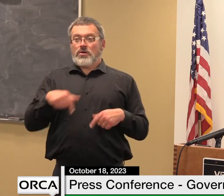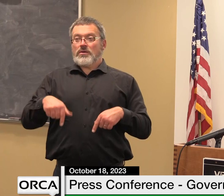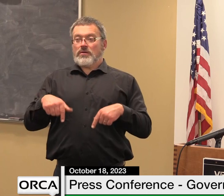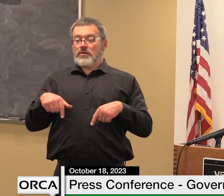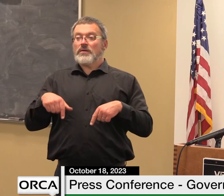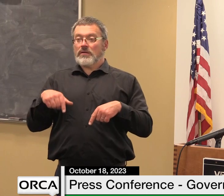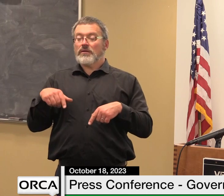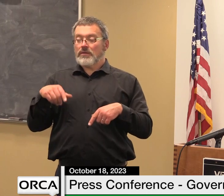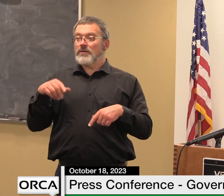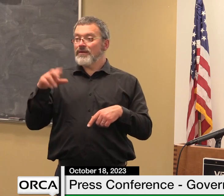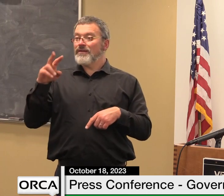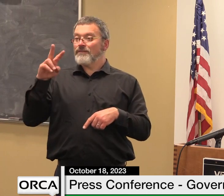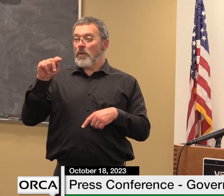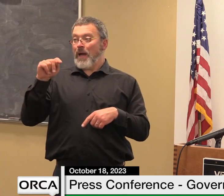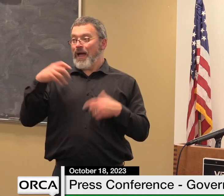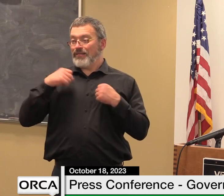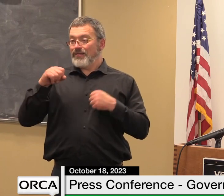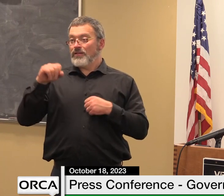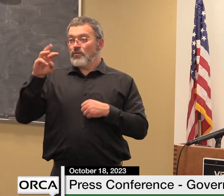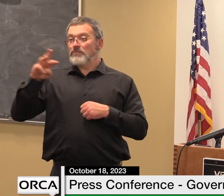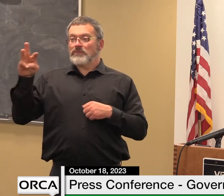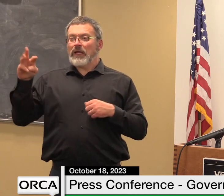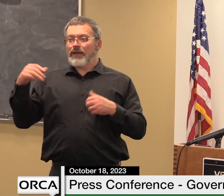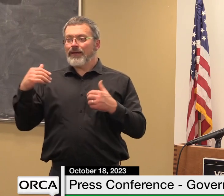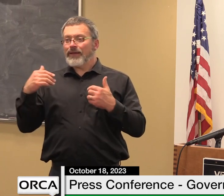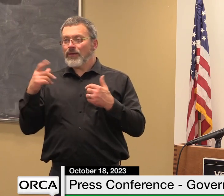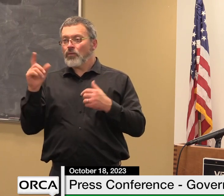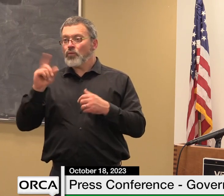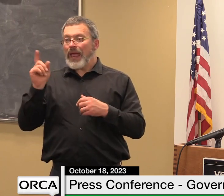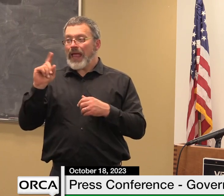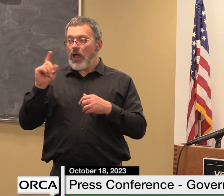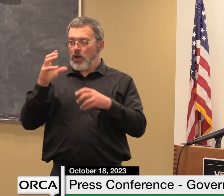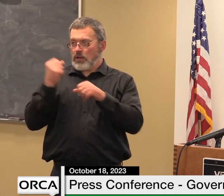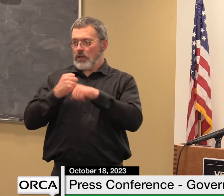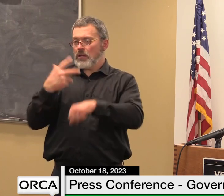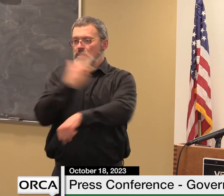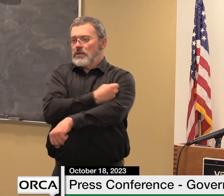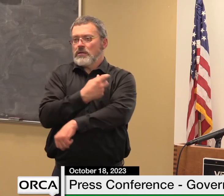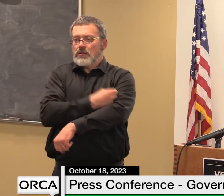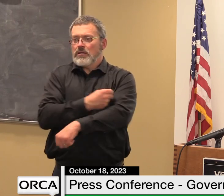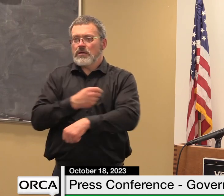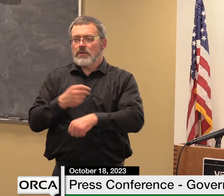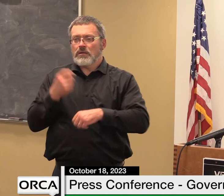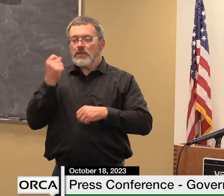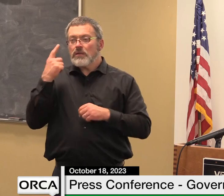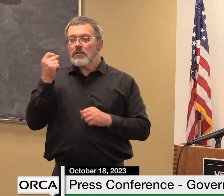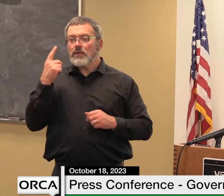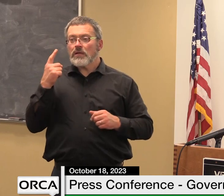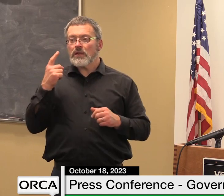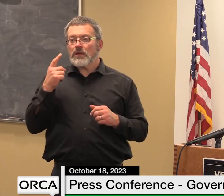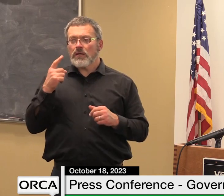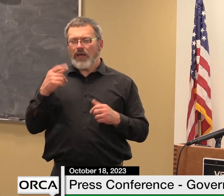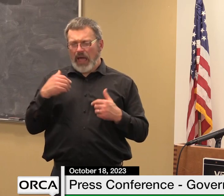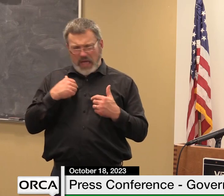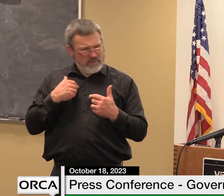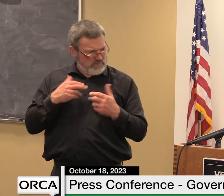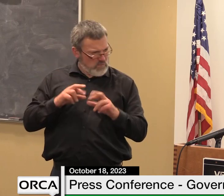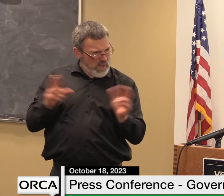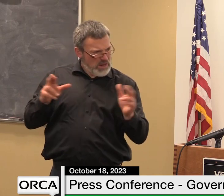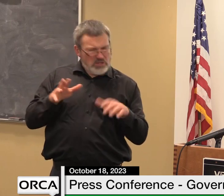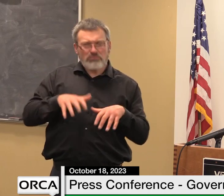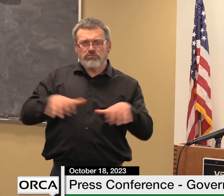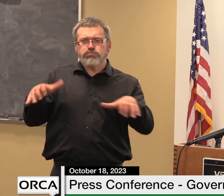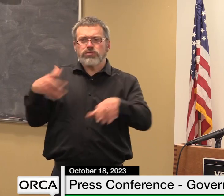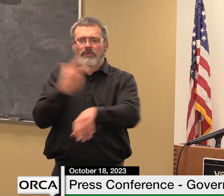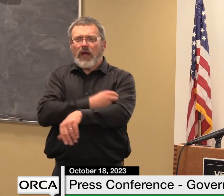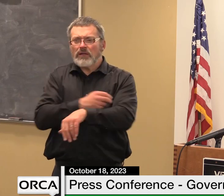the number of places where you can go and get a vaccination while still pretty abundant compared to during the